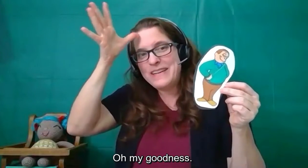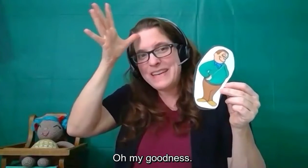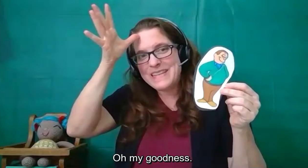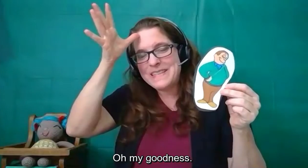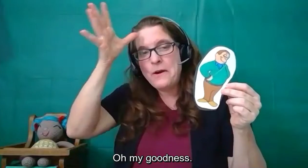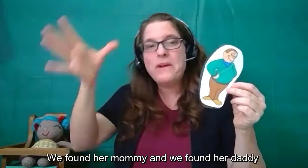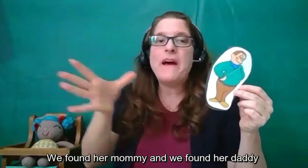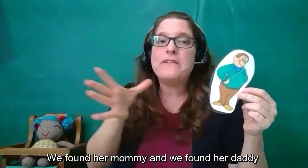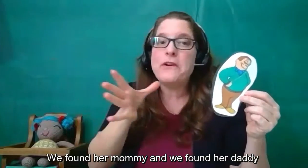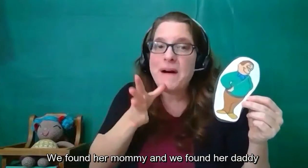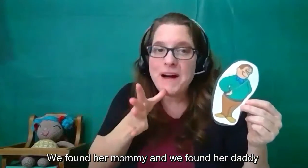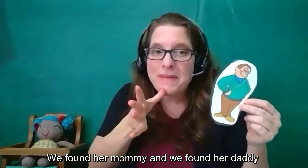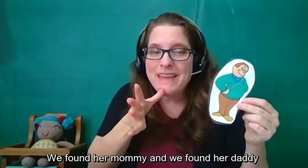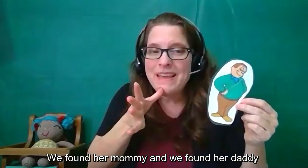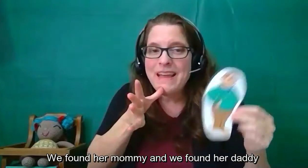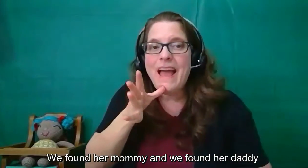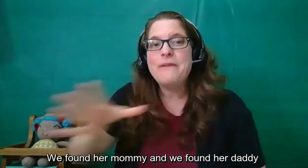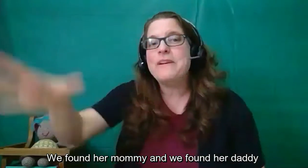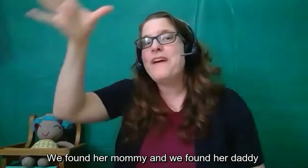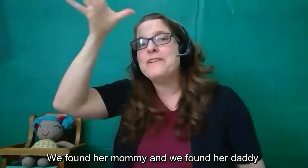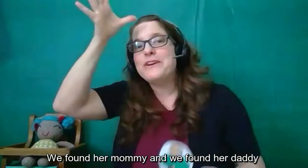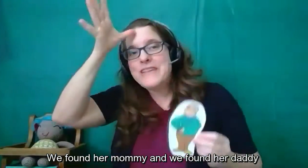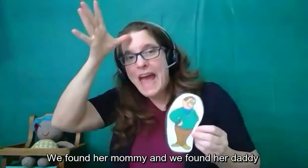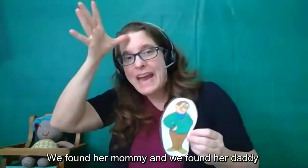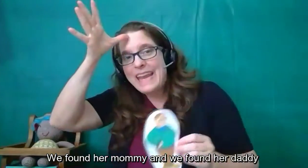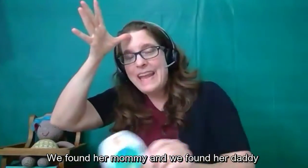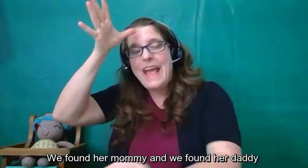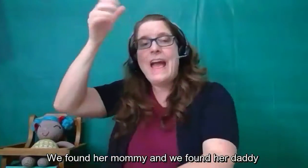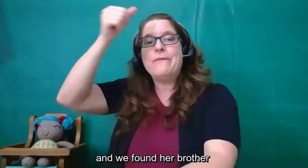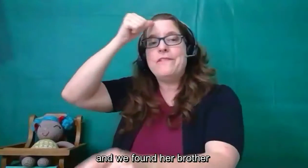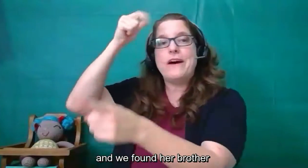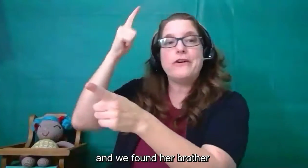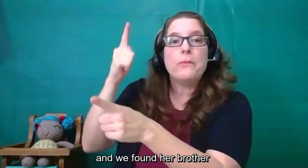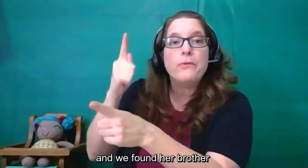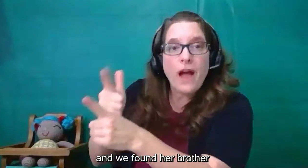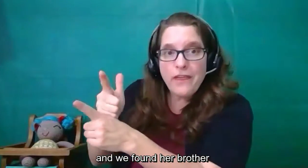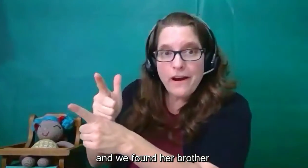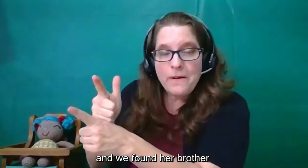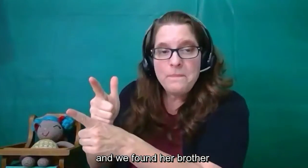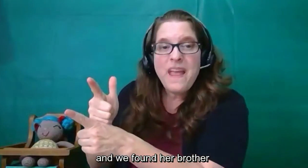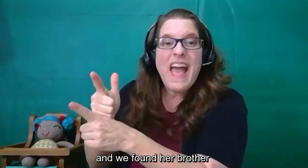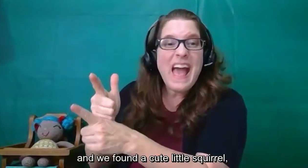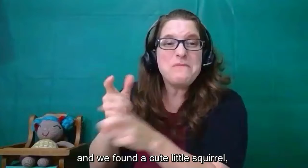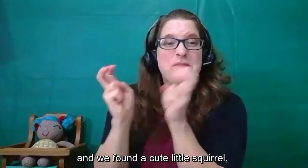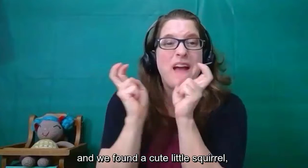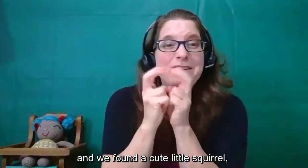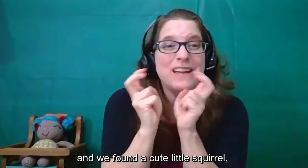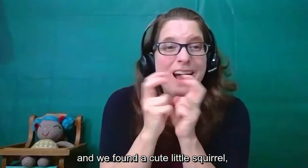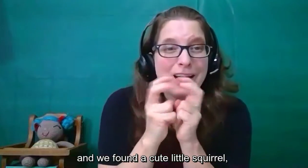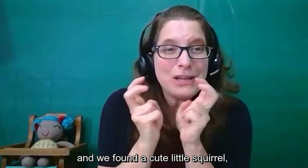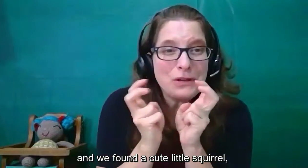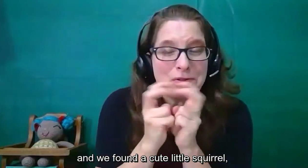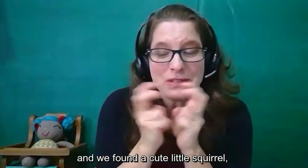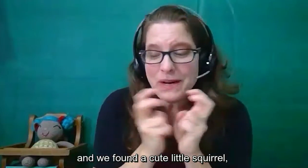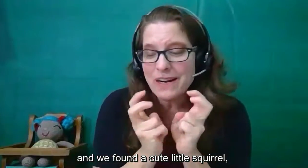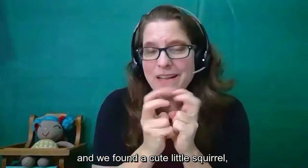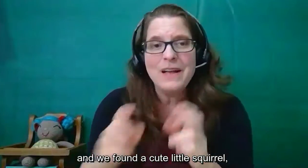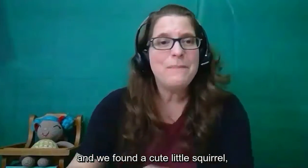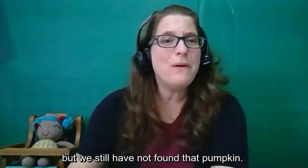goodness. We found her mommy and we found her daddy and we found her brother and we found a cute little squirrel, but we